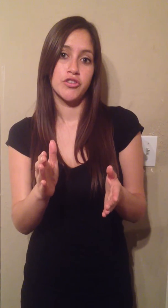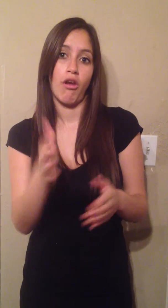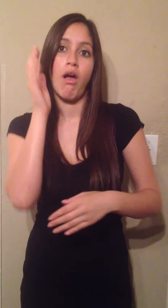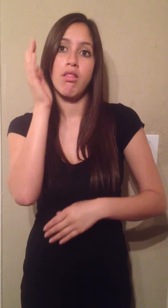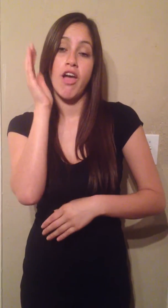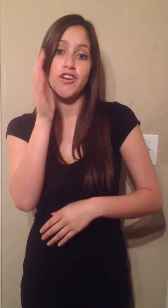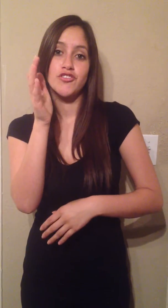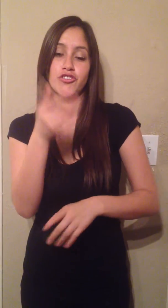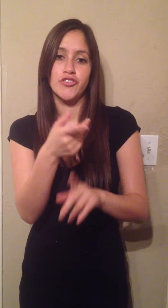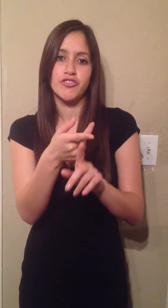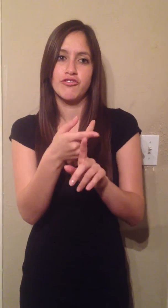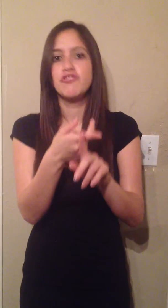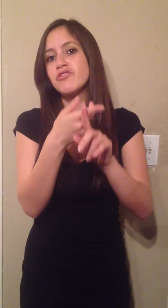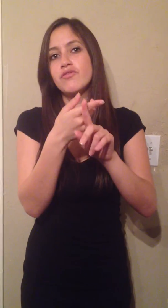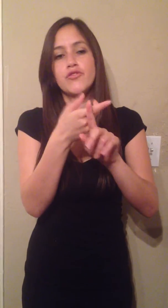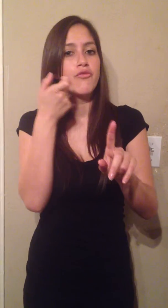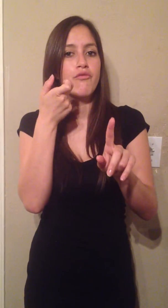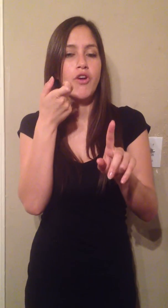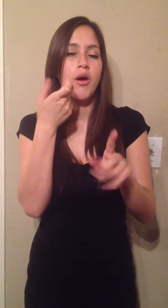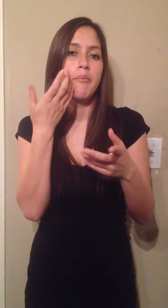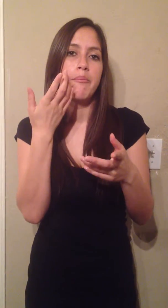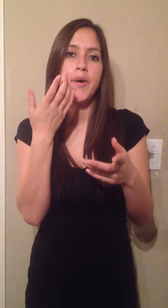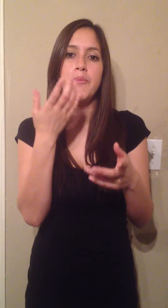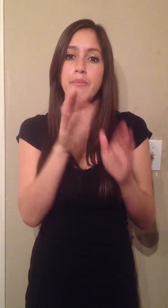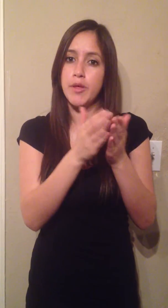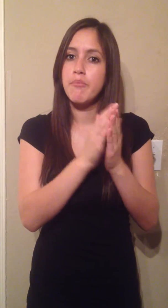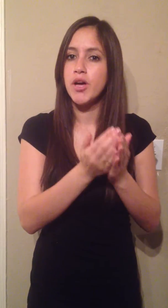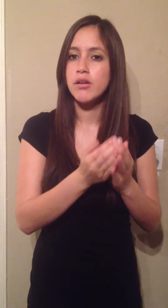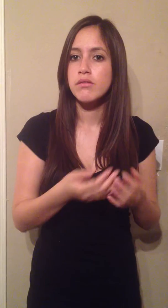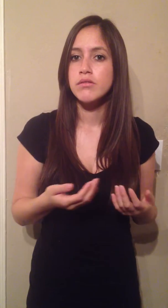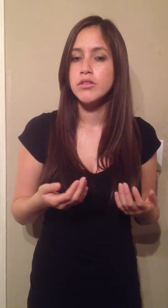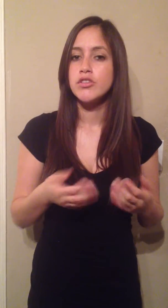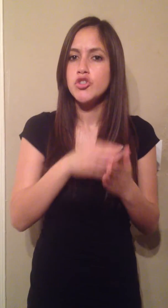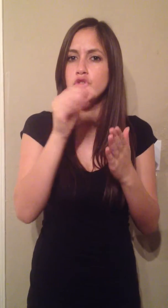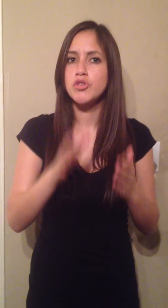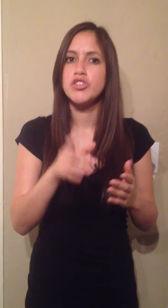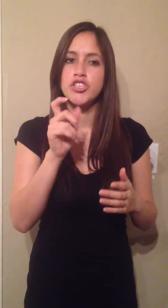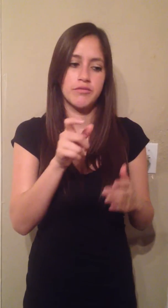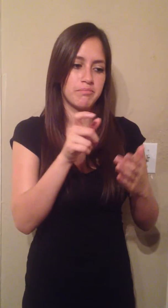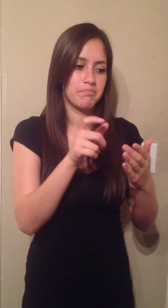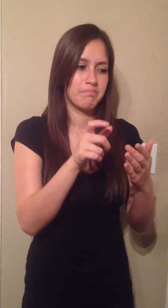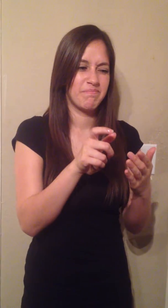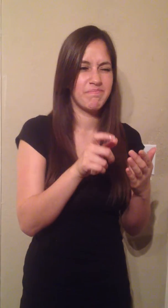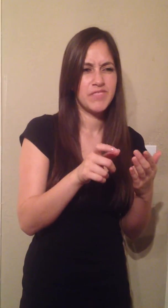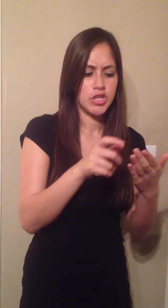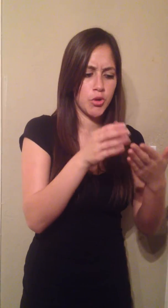go there's a chapter covered, for you to spend 15 minutes before you go to class and become familiar with the